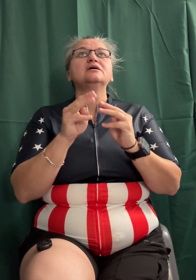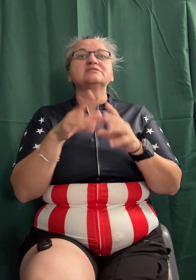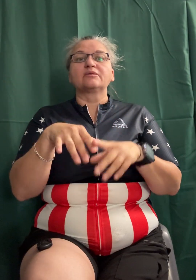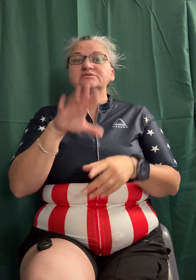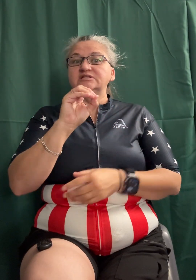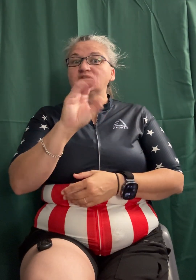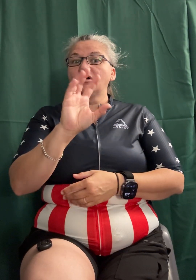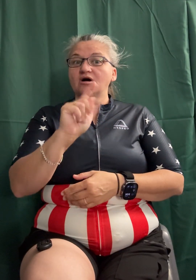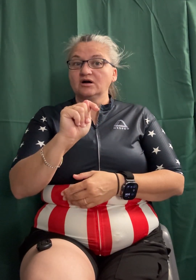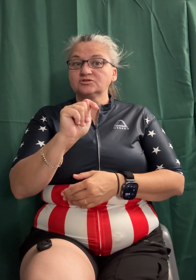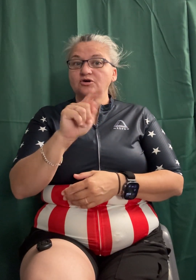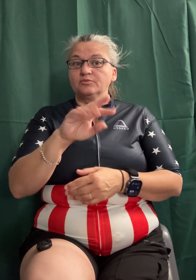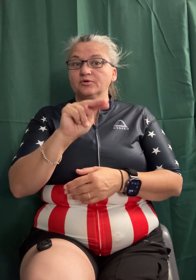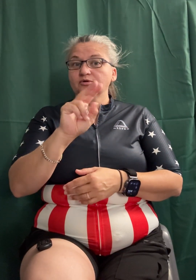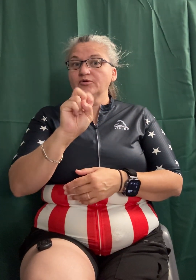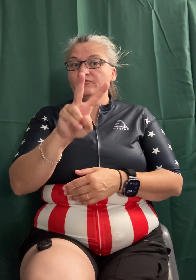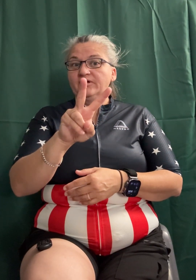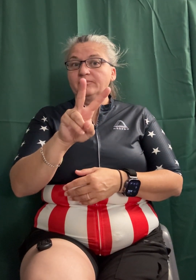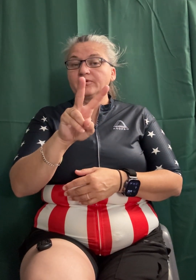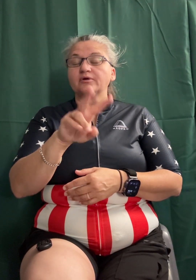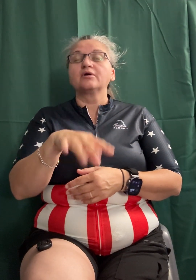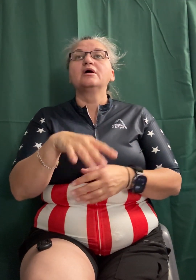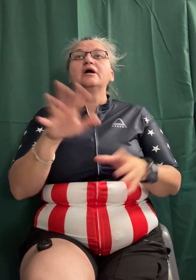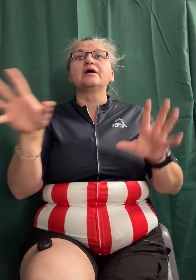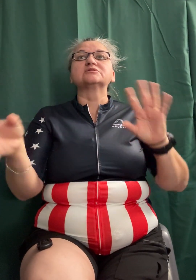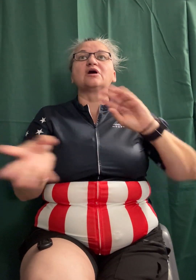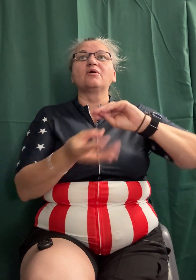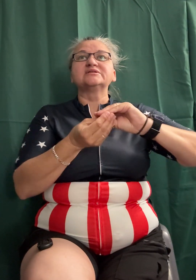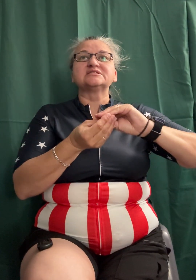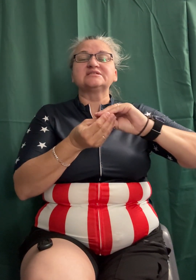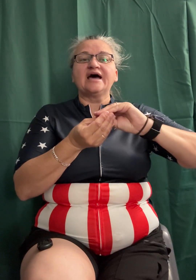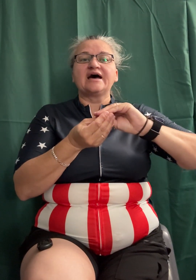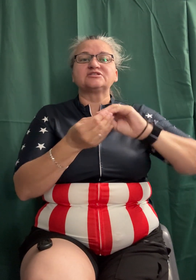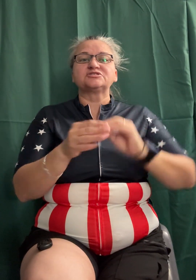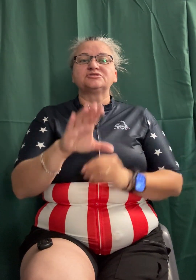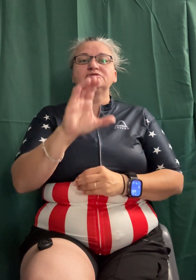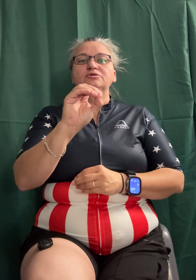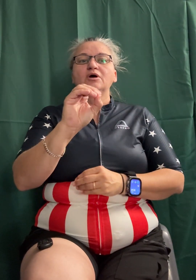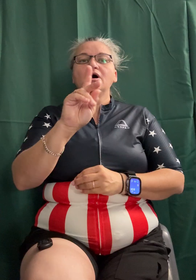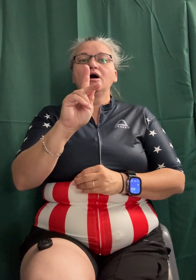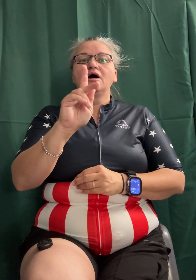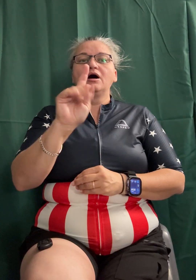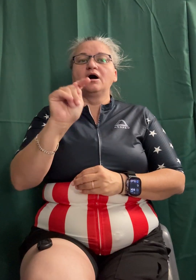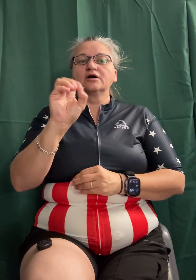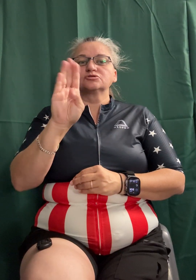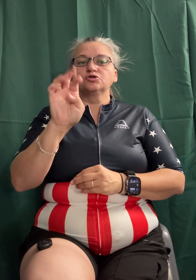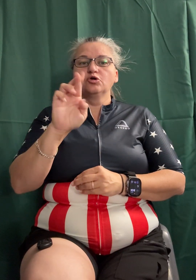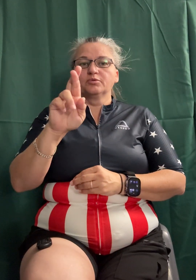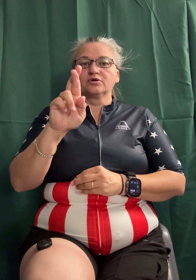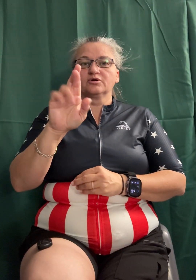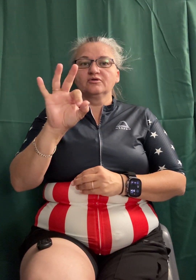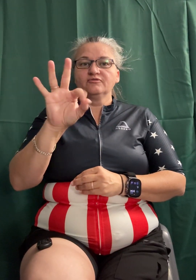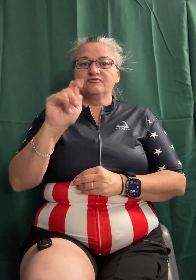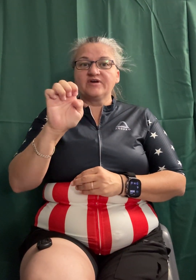that was in October or November. It was always attached to Oktoberfest,